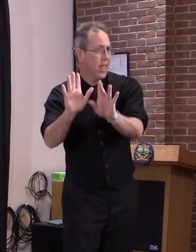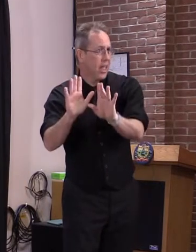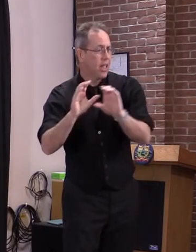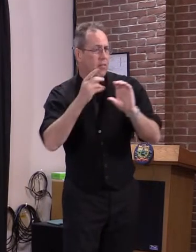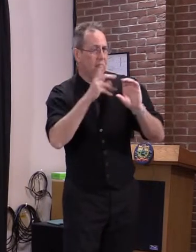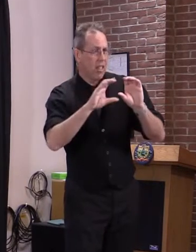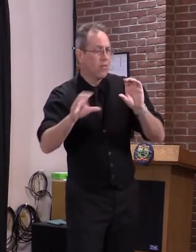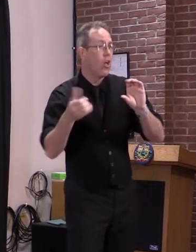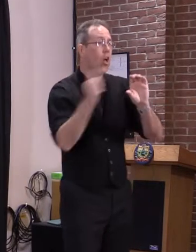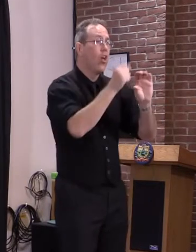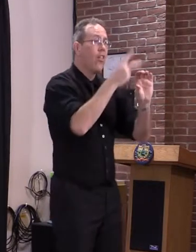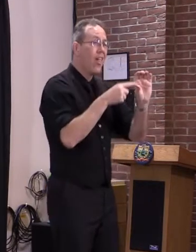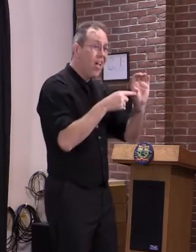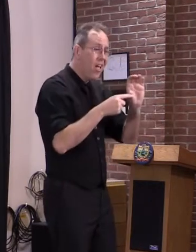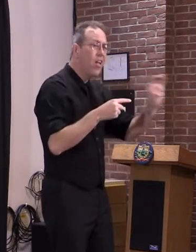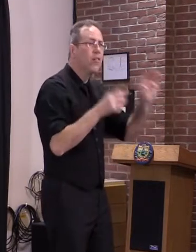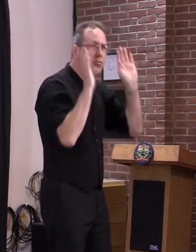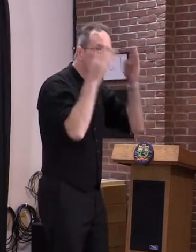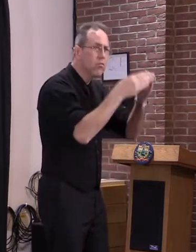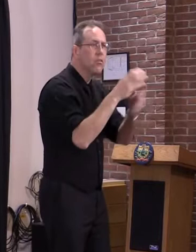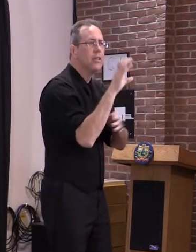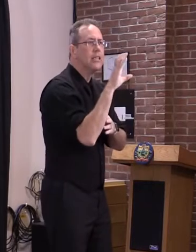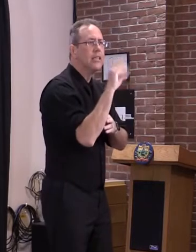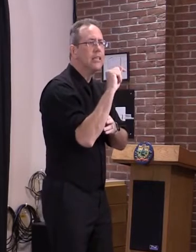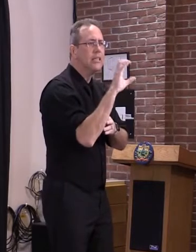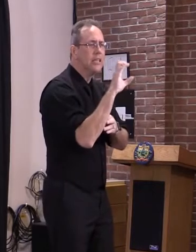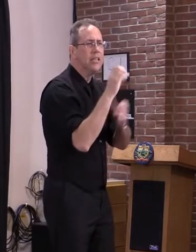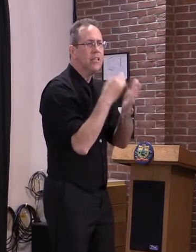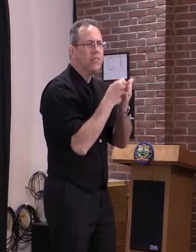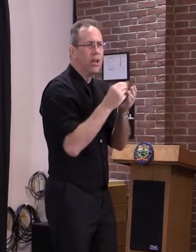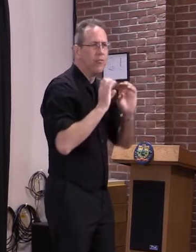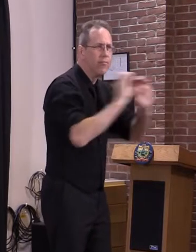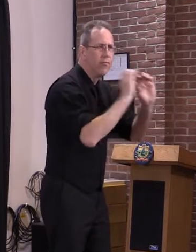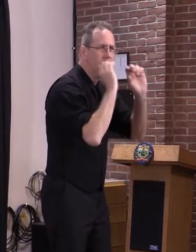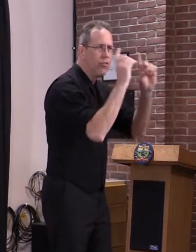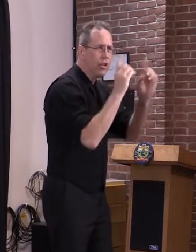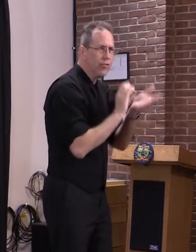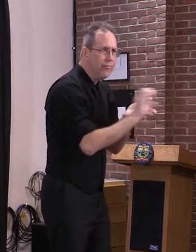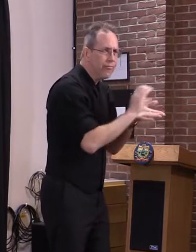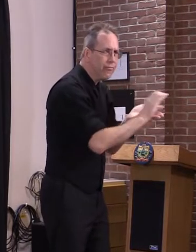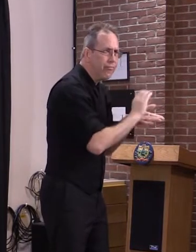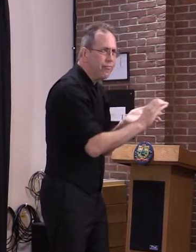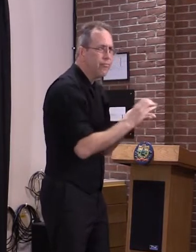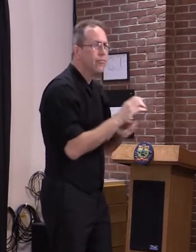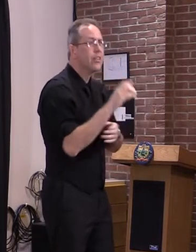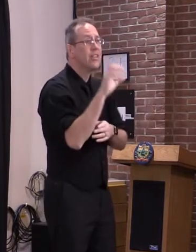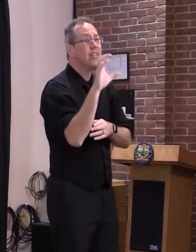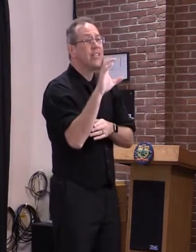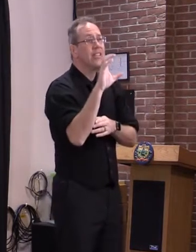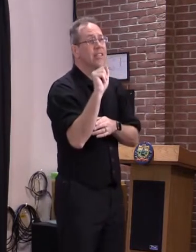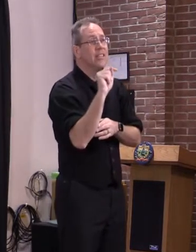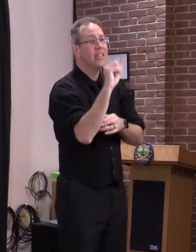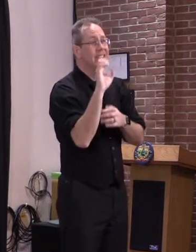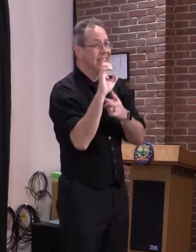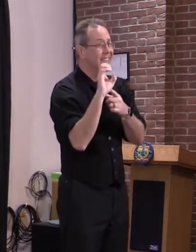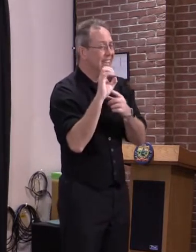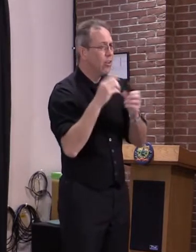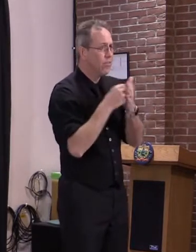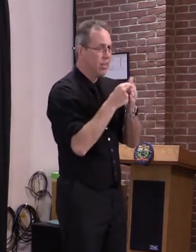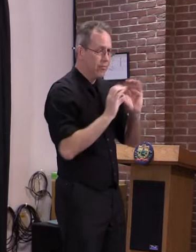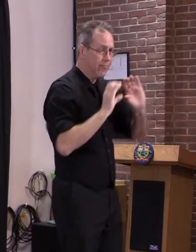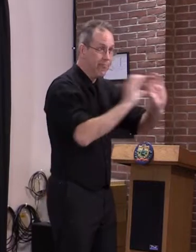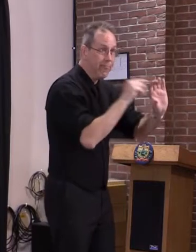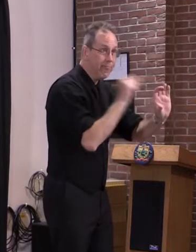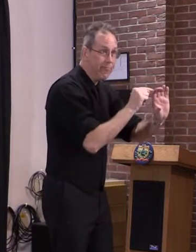invested strategically to expand the capacity of our career and technical education centers to address what is probably our greatest challenge as a state,